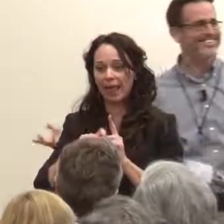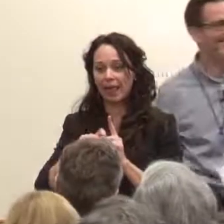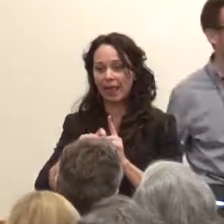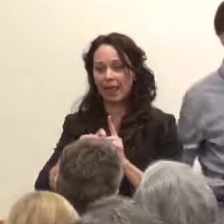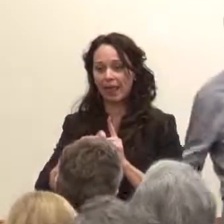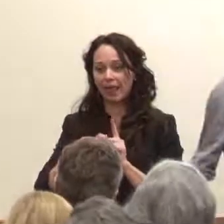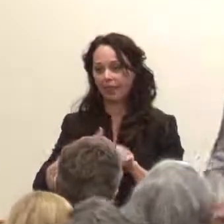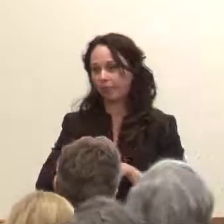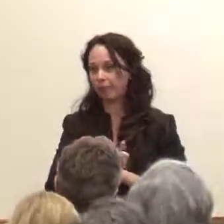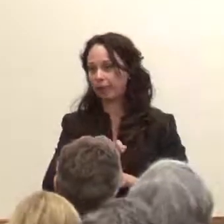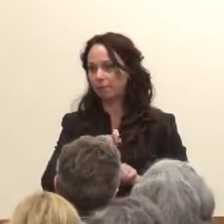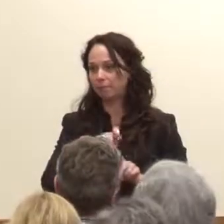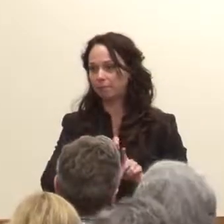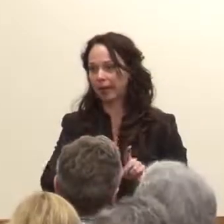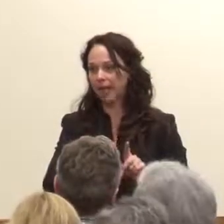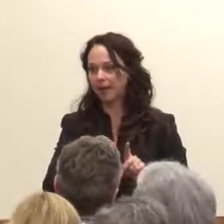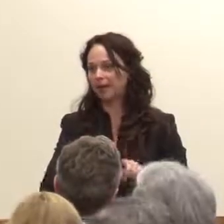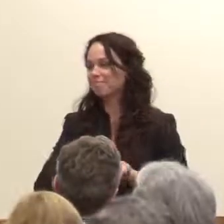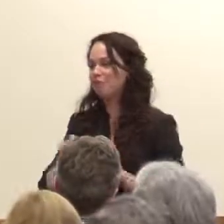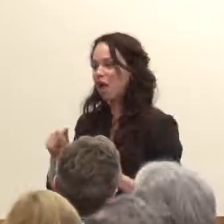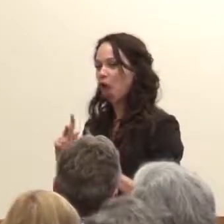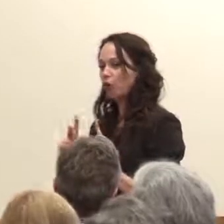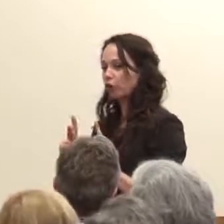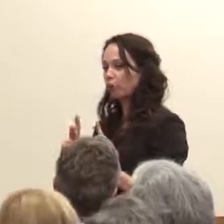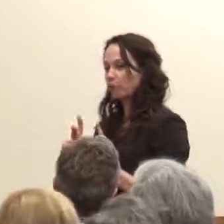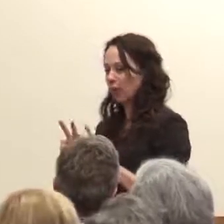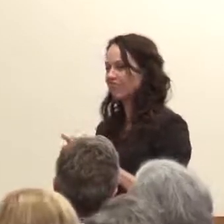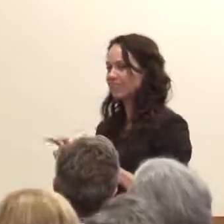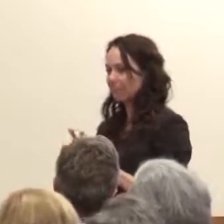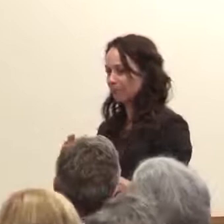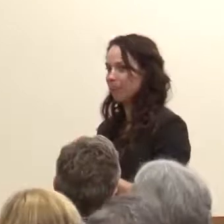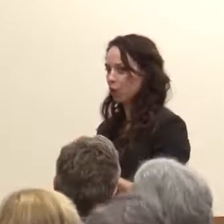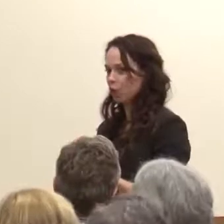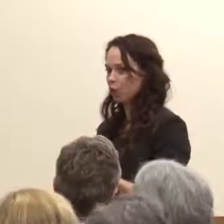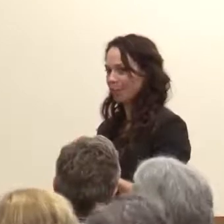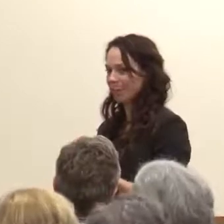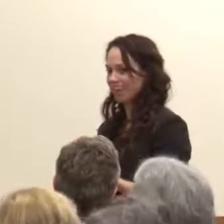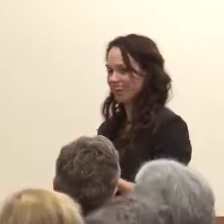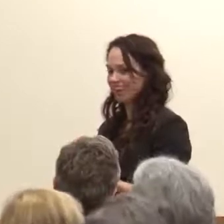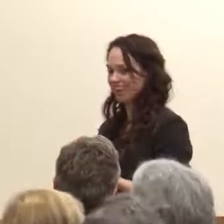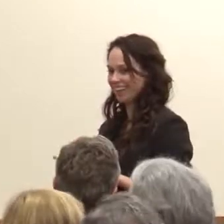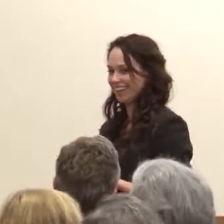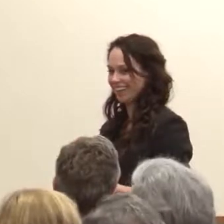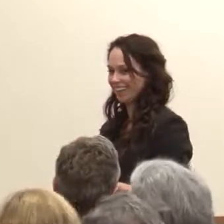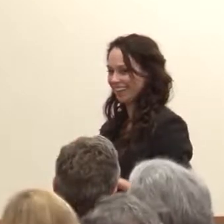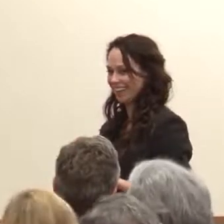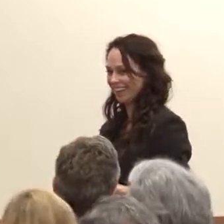Other people have looked at the problem more closely. And